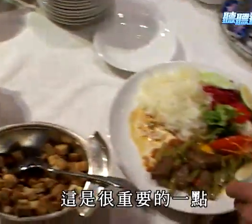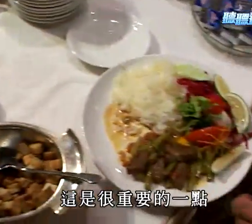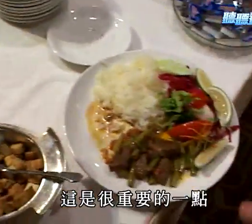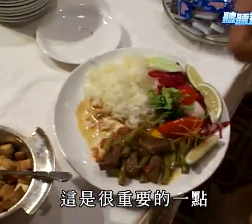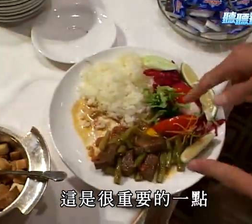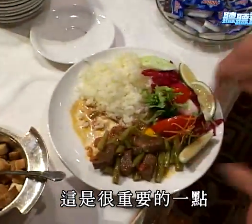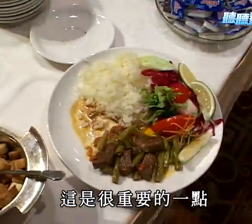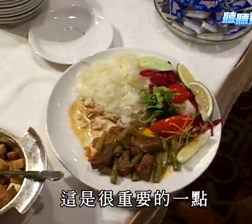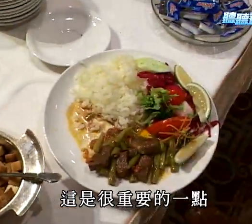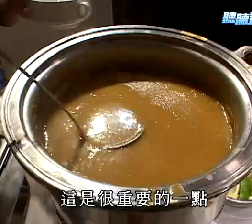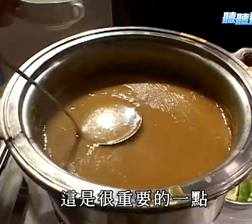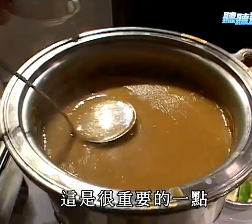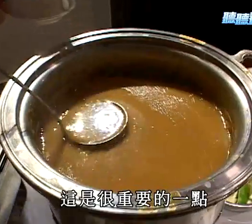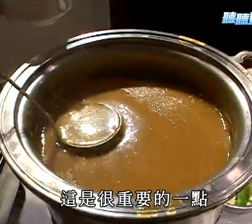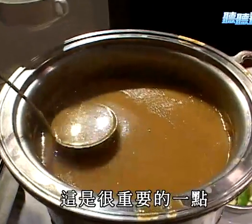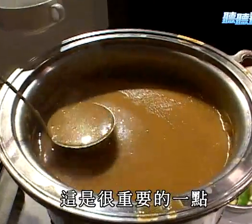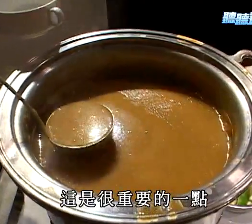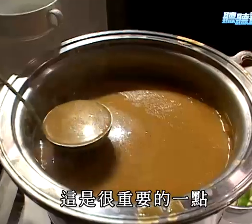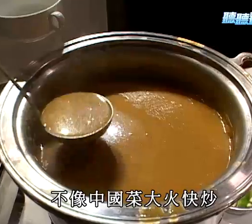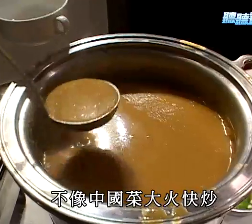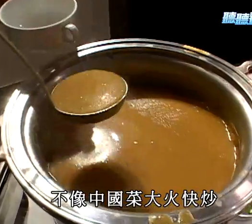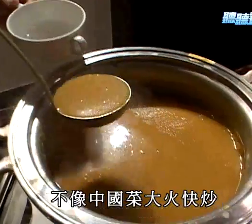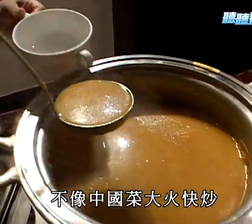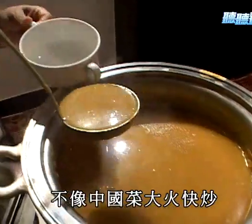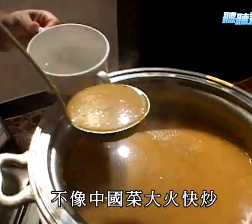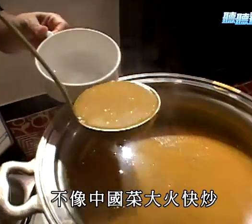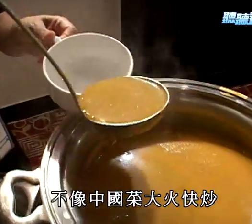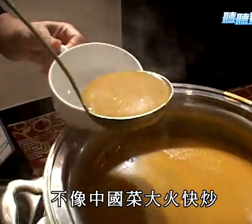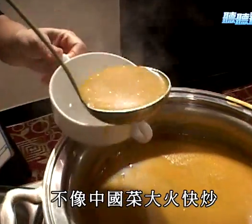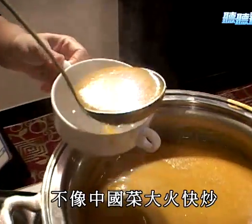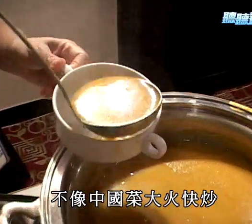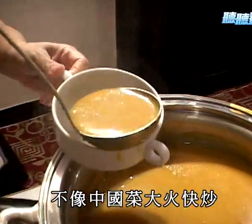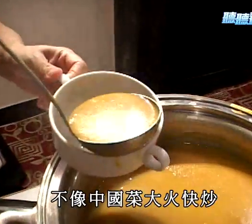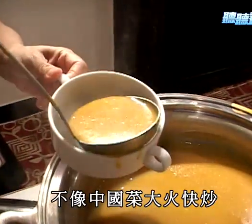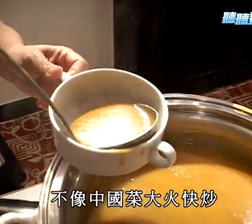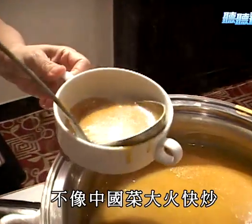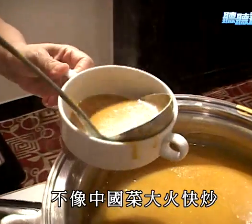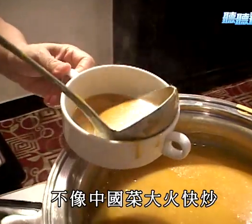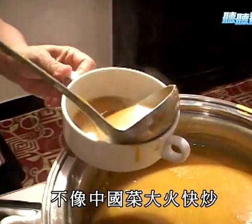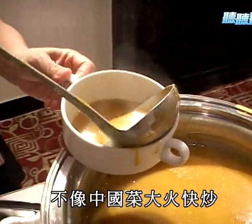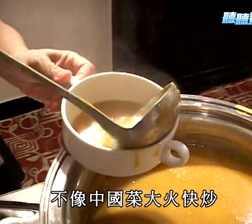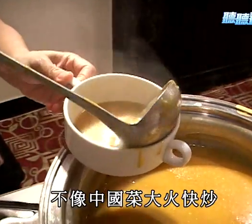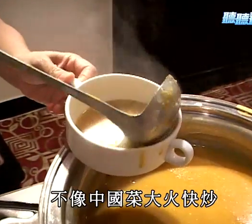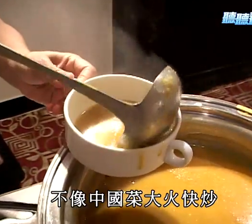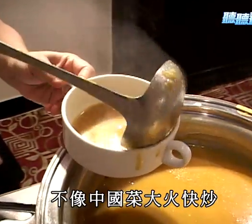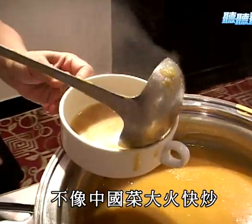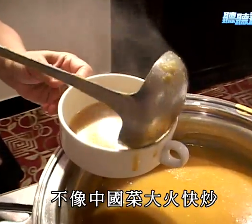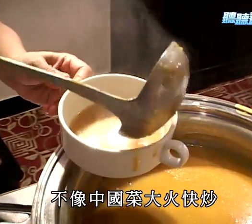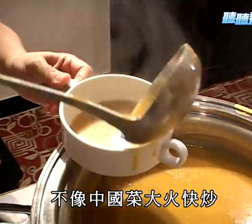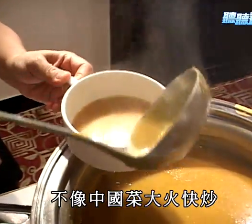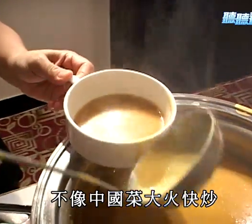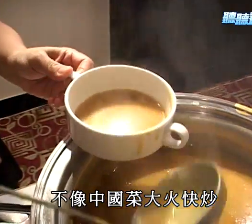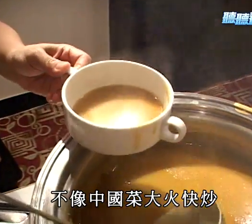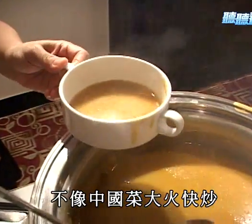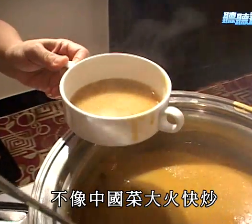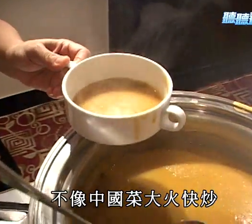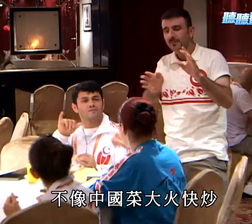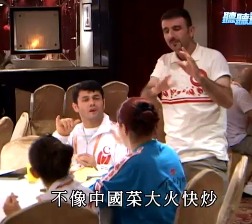important. Not Chinese cook is very fast and very quick.